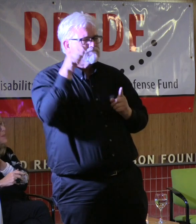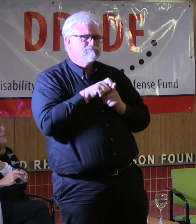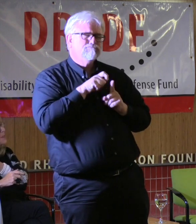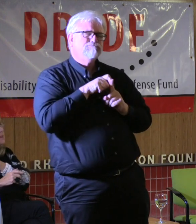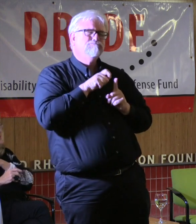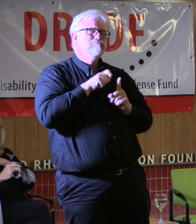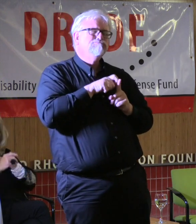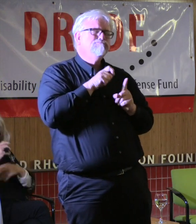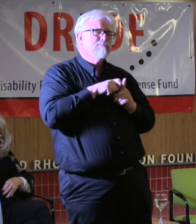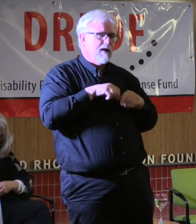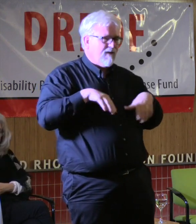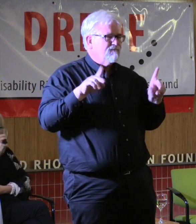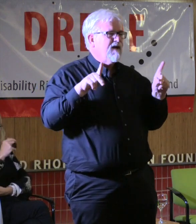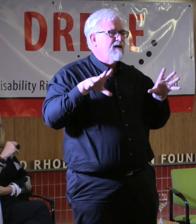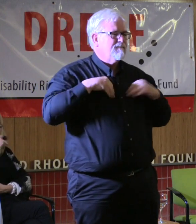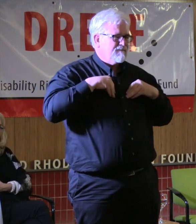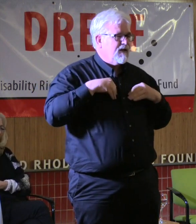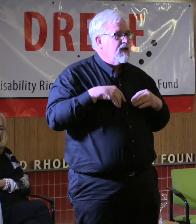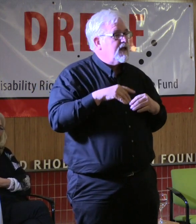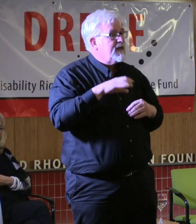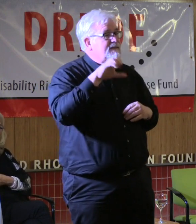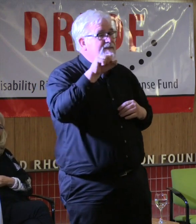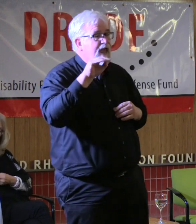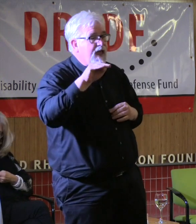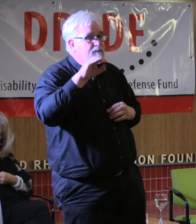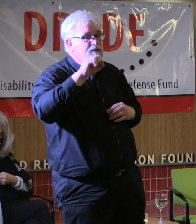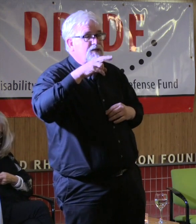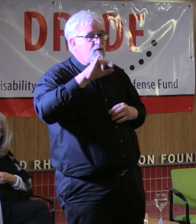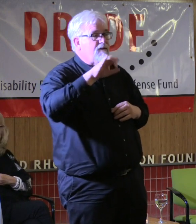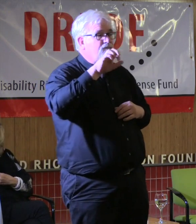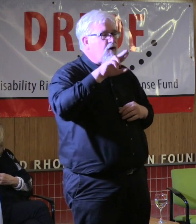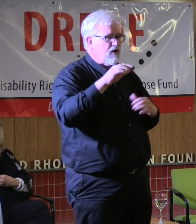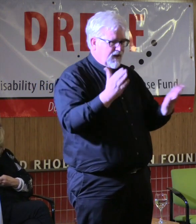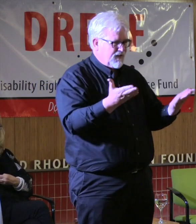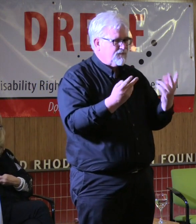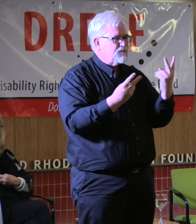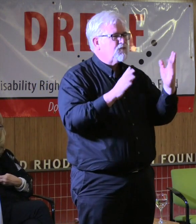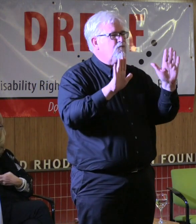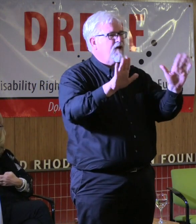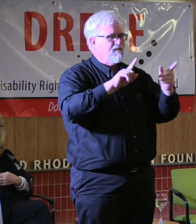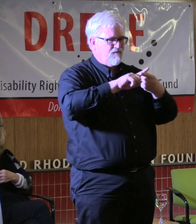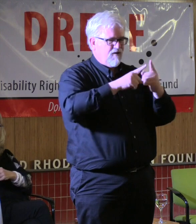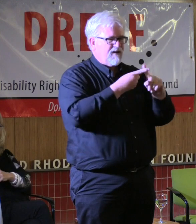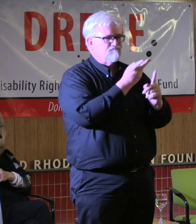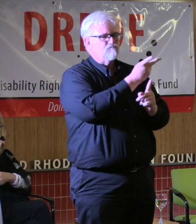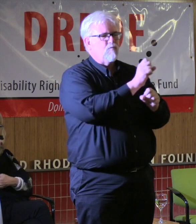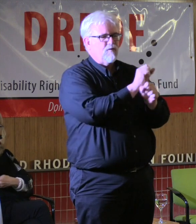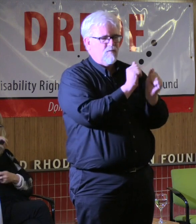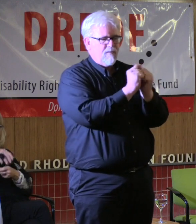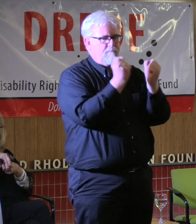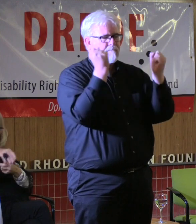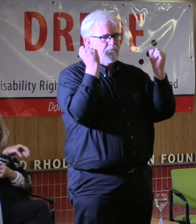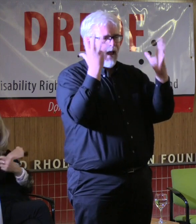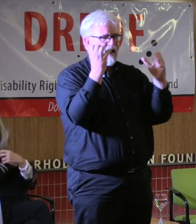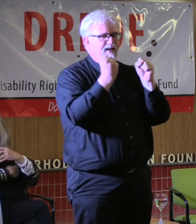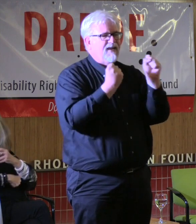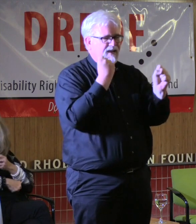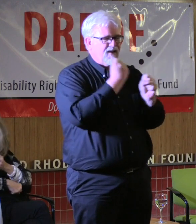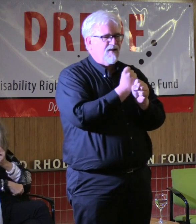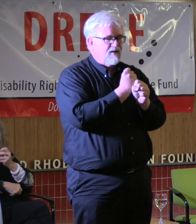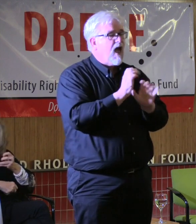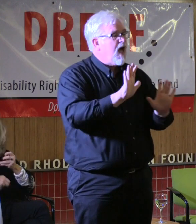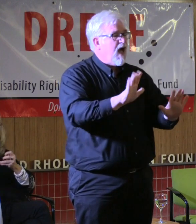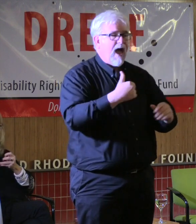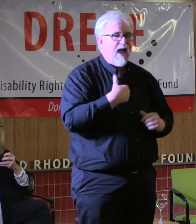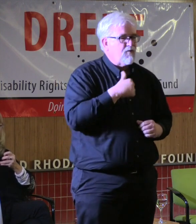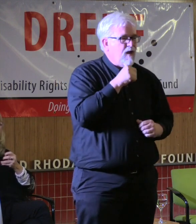And Sam and Sherry Farr, who are here, again, two great friends, worked together for so many years. Now, I